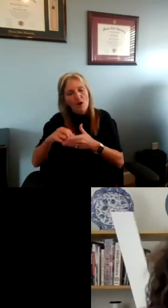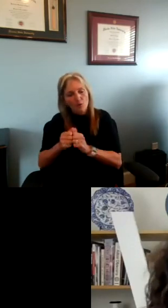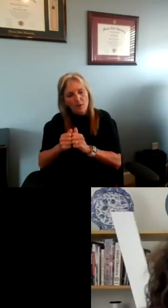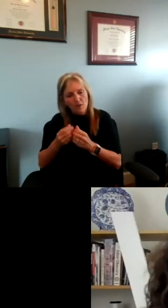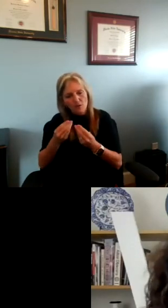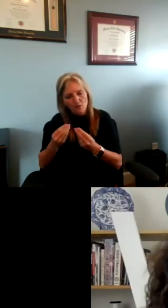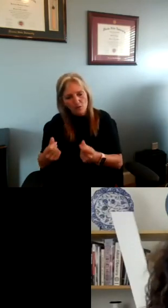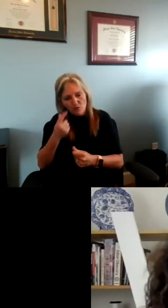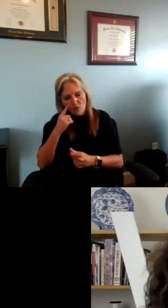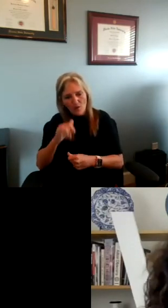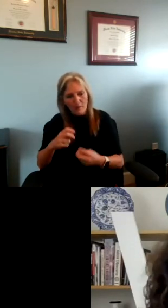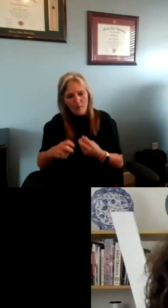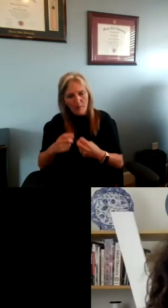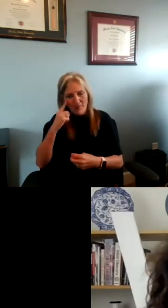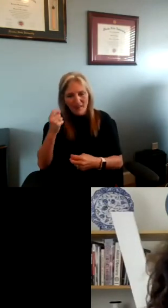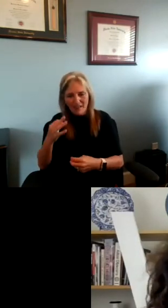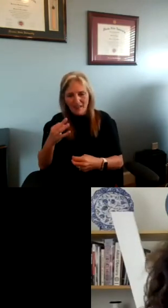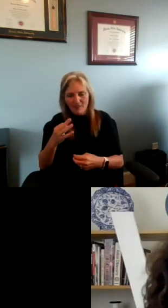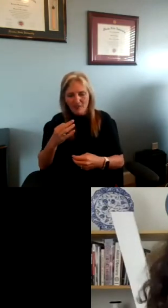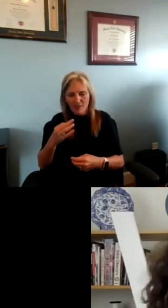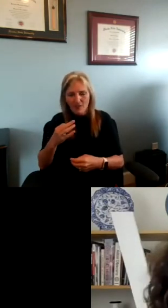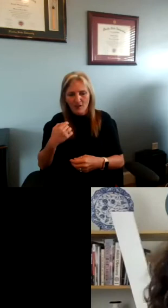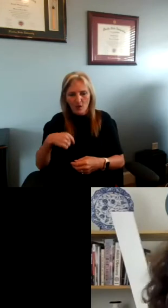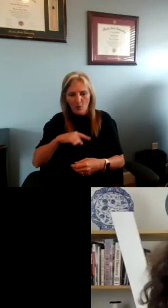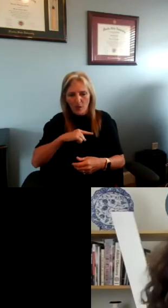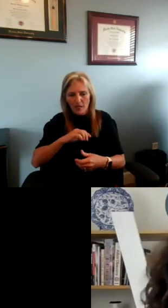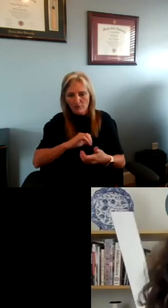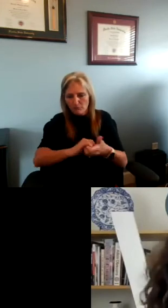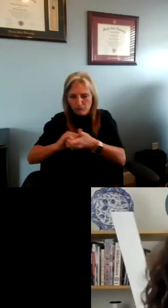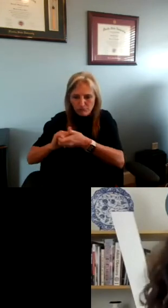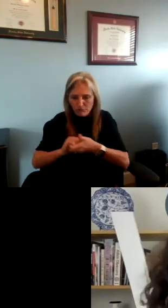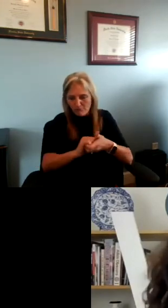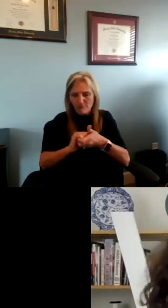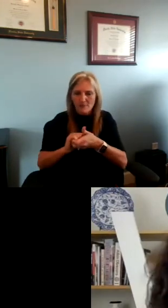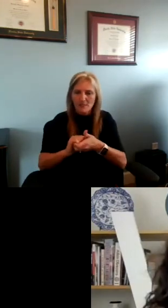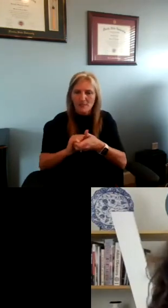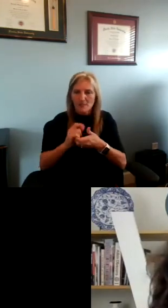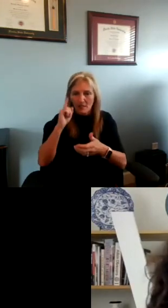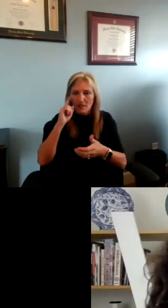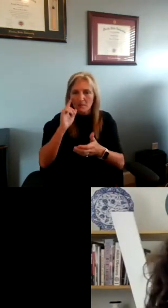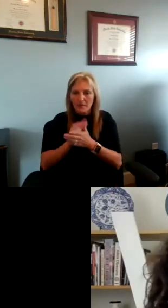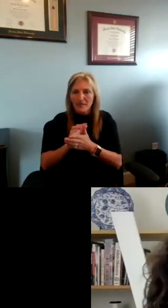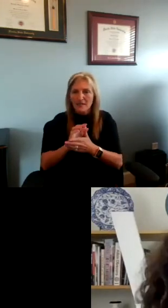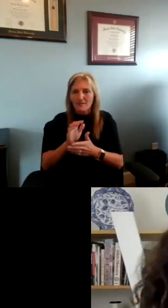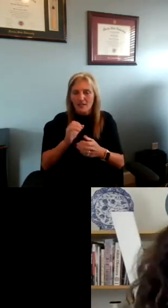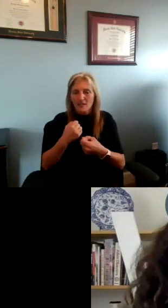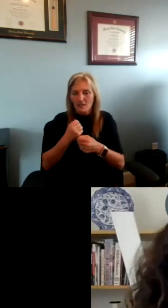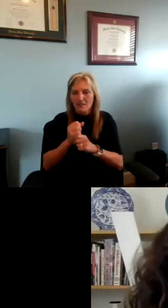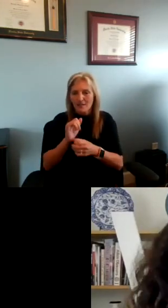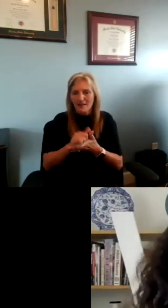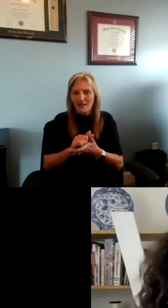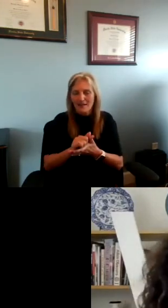think we can all work together to create that. I hope so. We really have to, don't we?